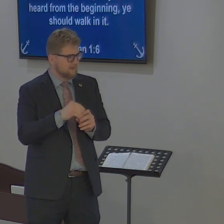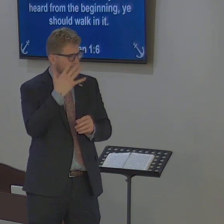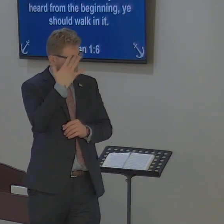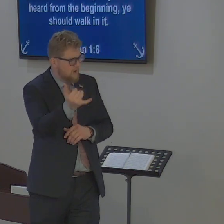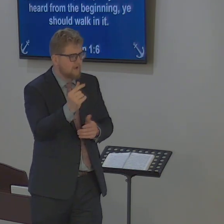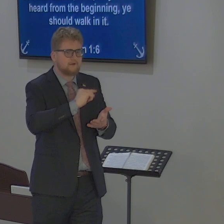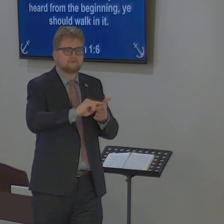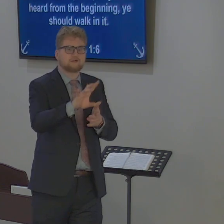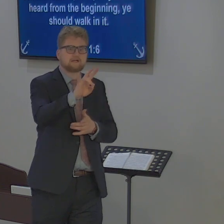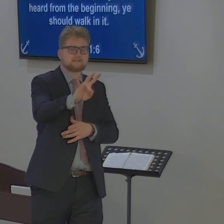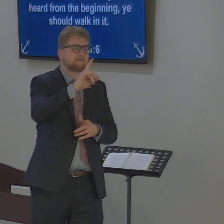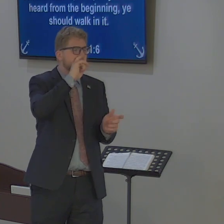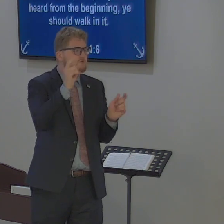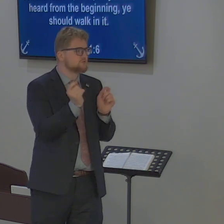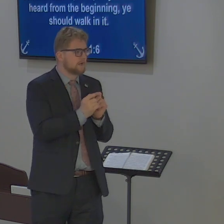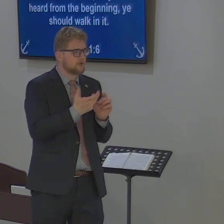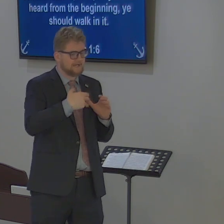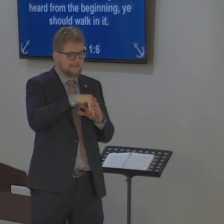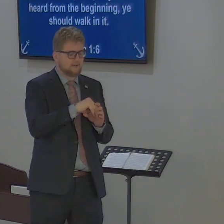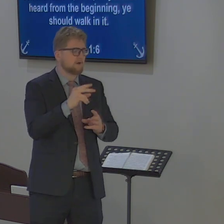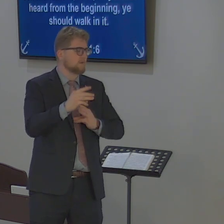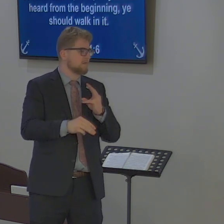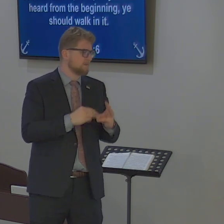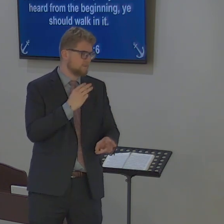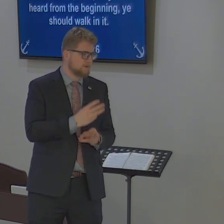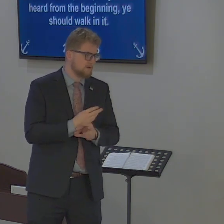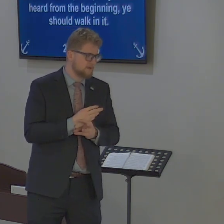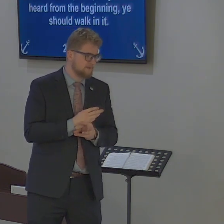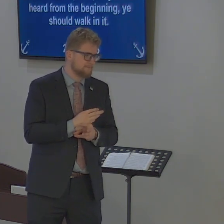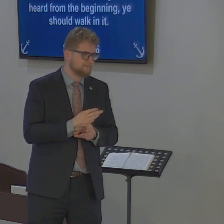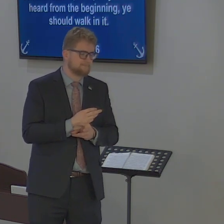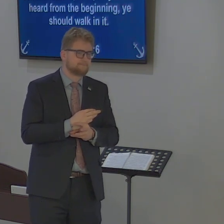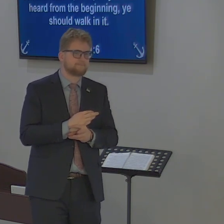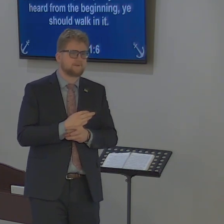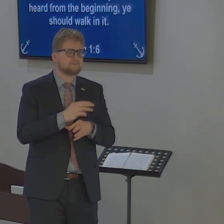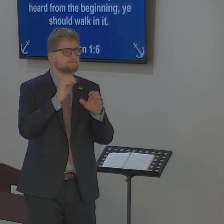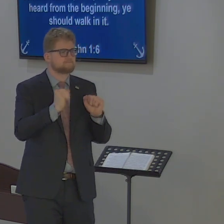the deceivers are in the world. Can I say it's almost like